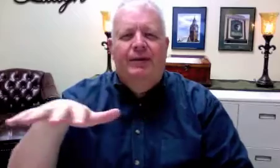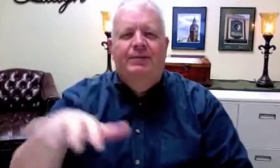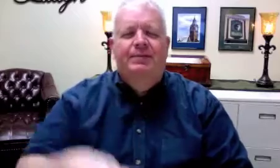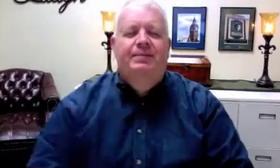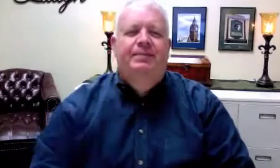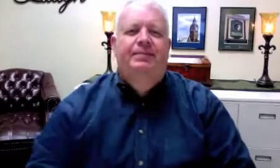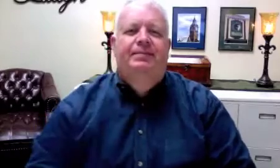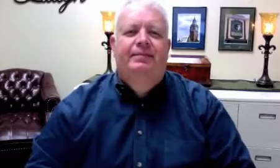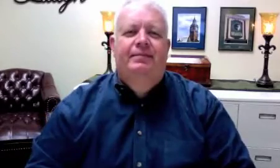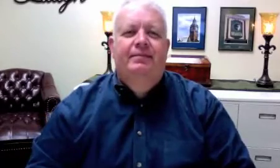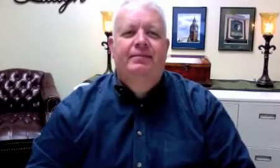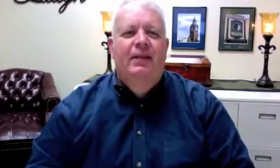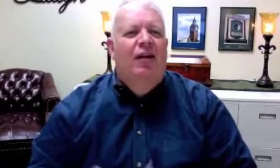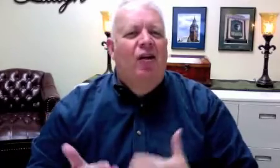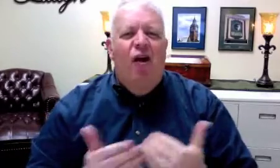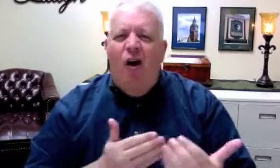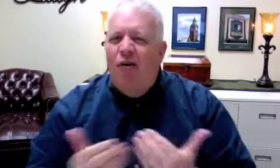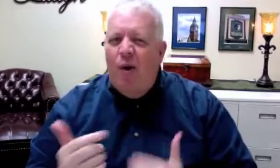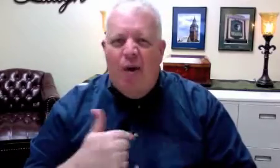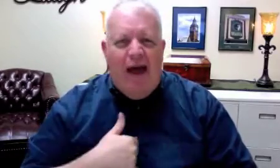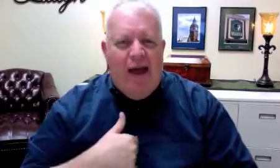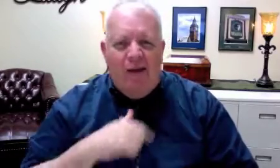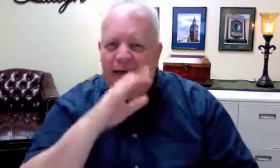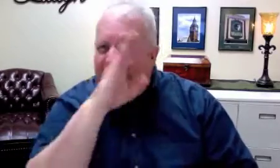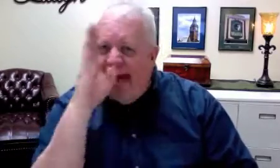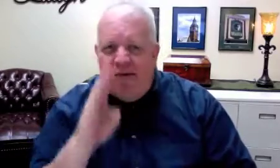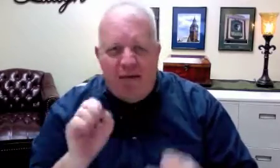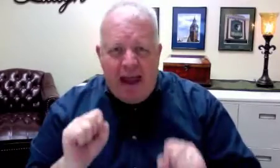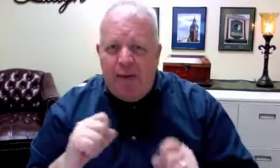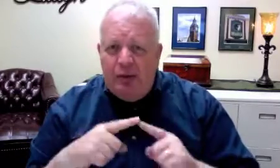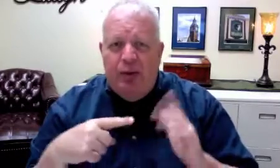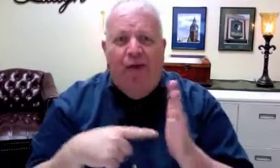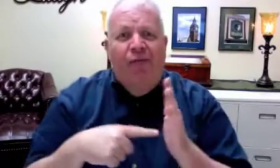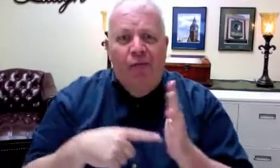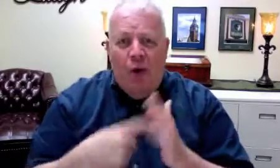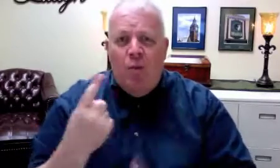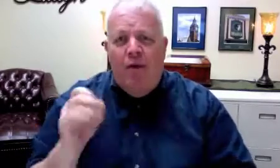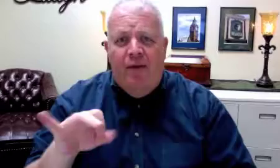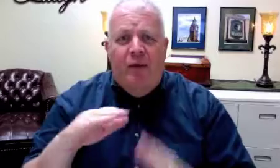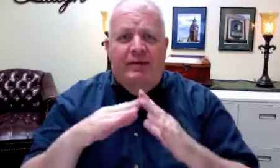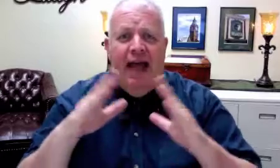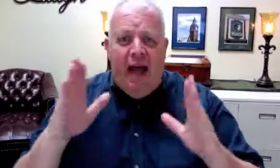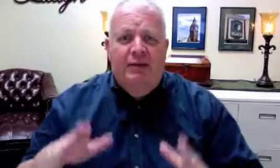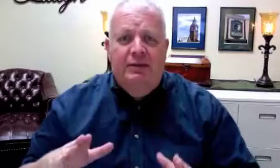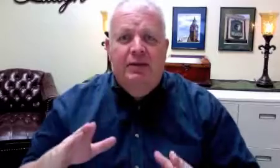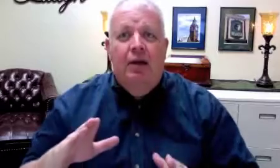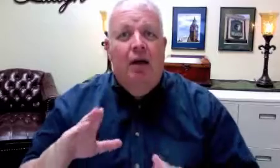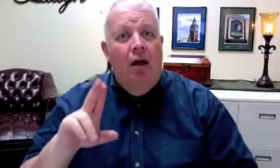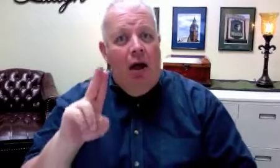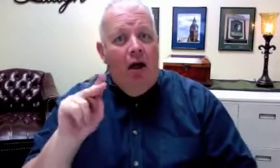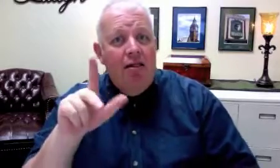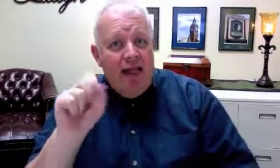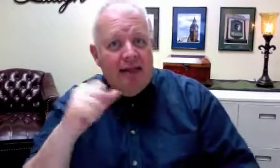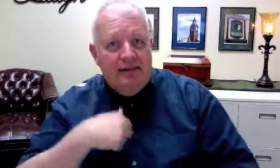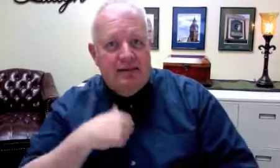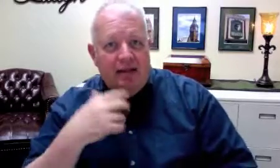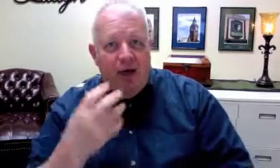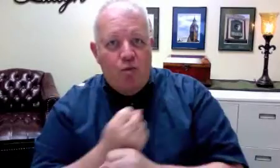Although I would never be able to afford one of these houses unless I won the lottery, I